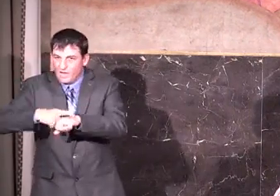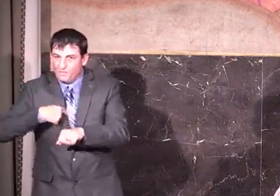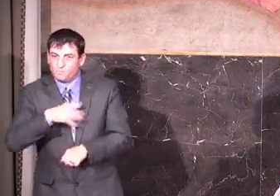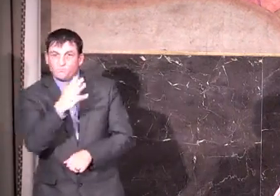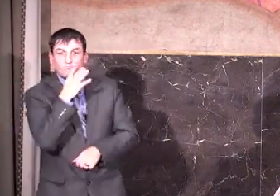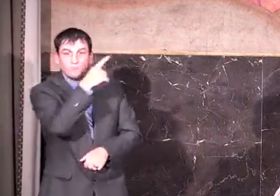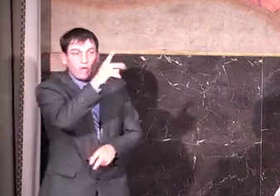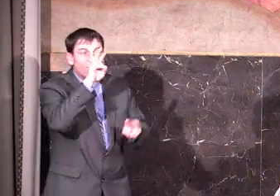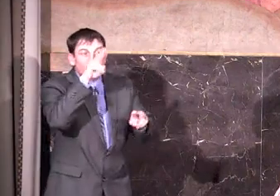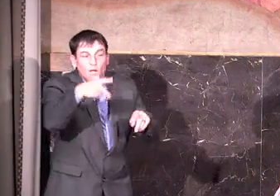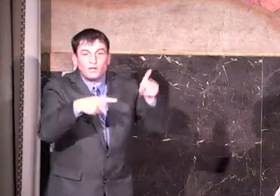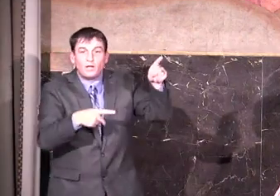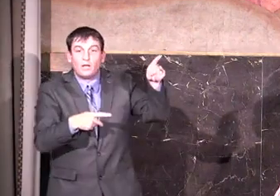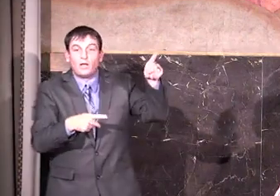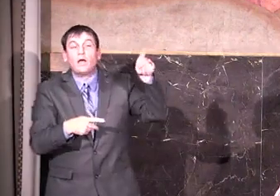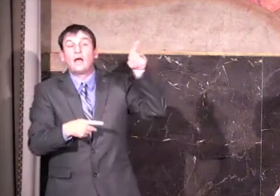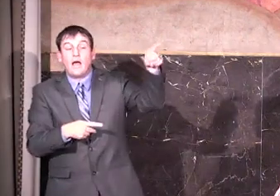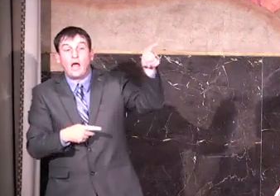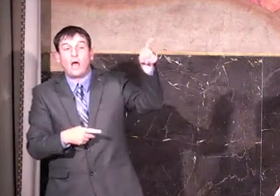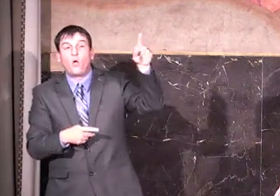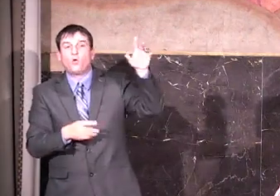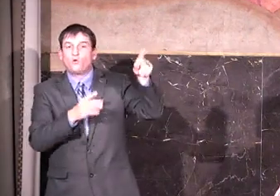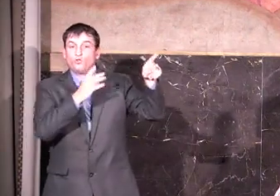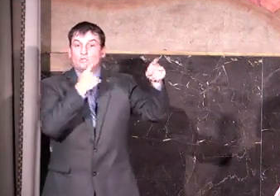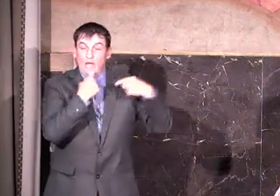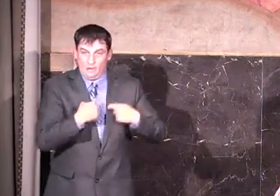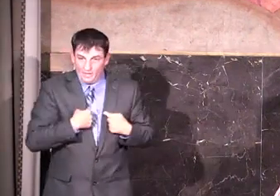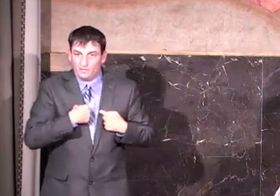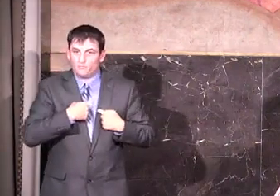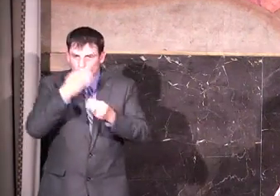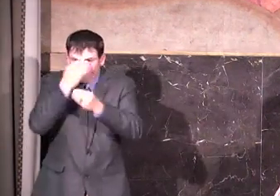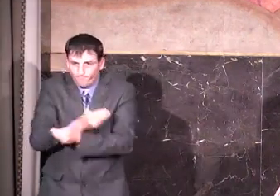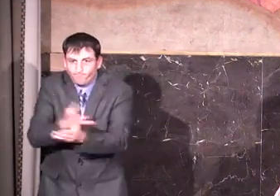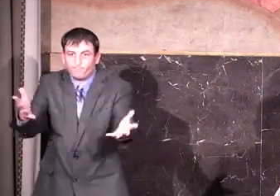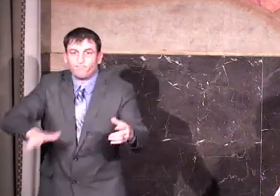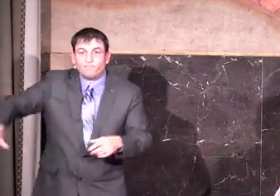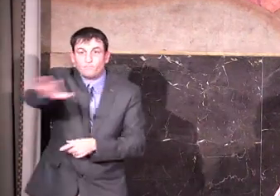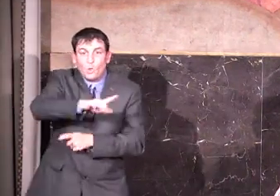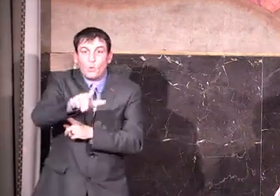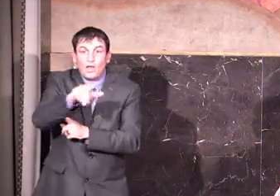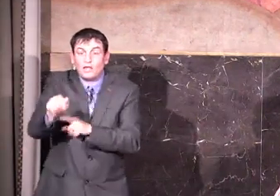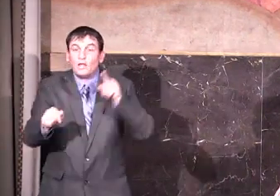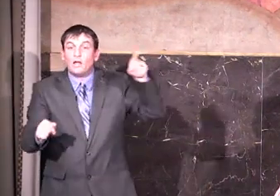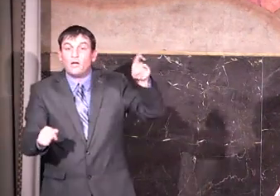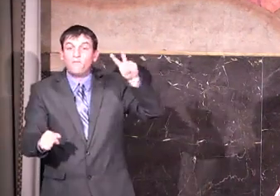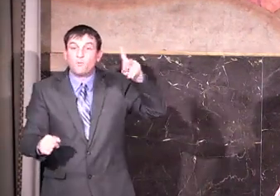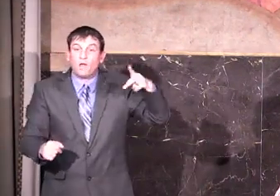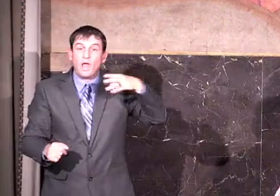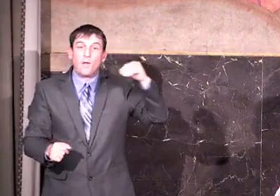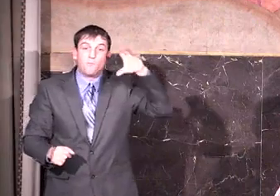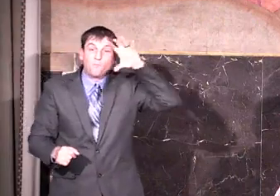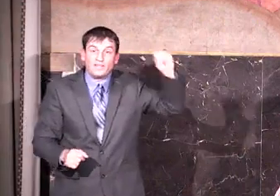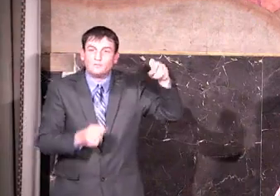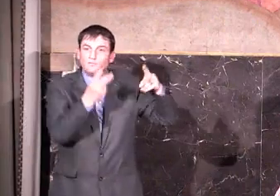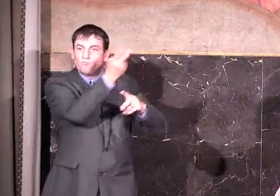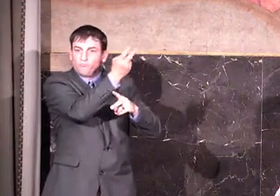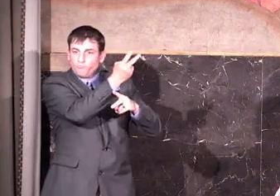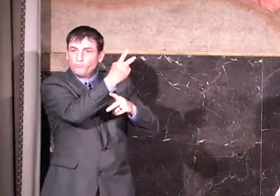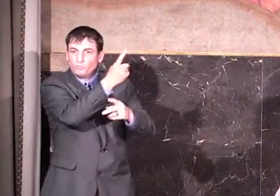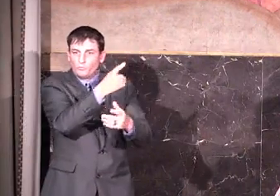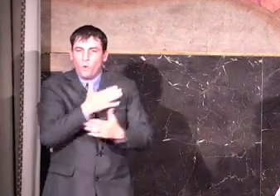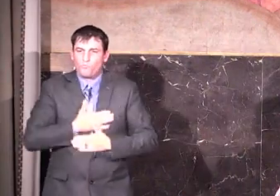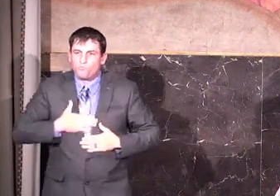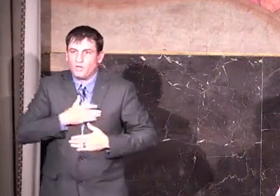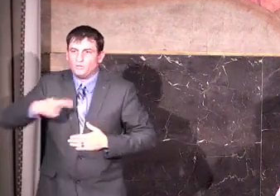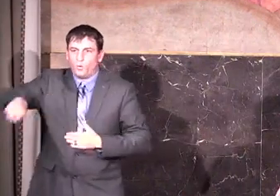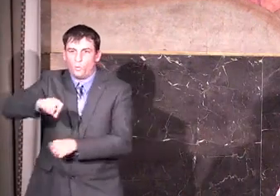me to relay to the folks of Louisiana how much he and the president appreciate the work that has been done here.